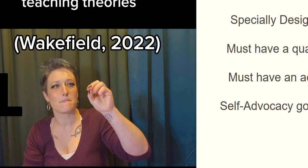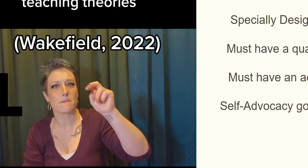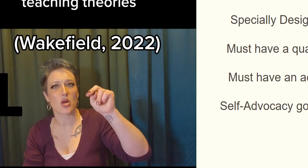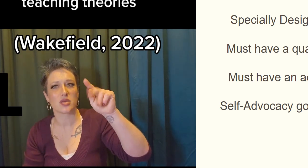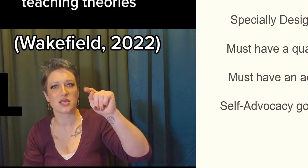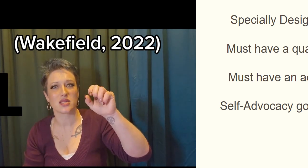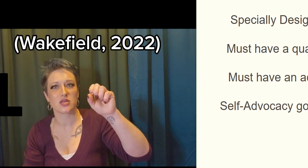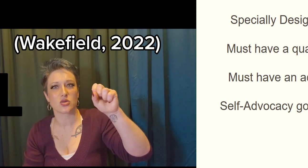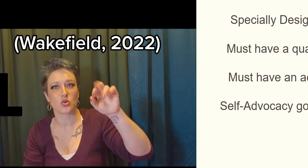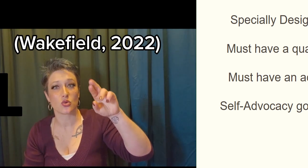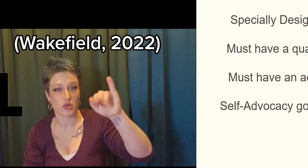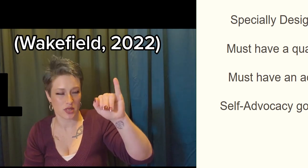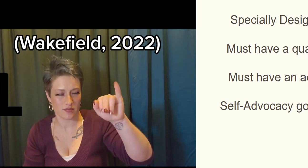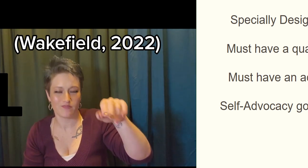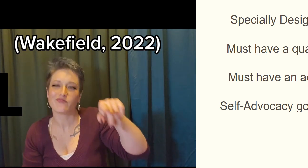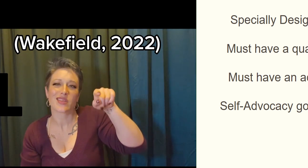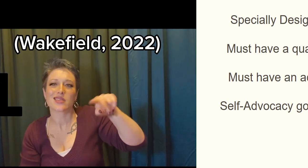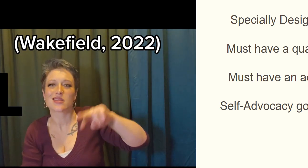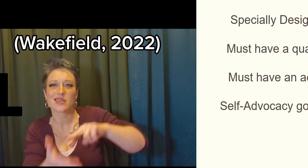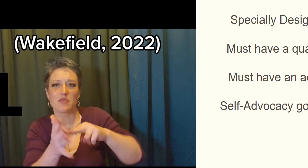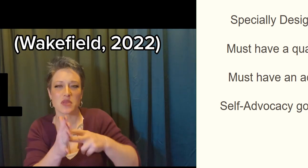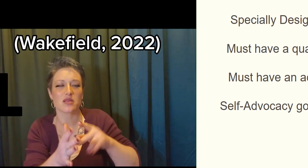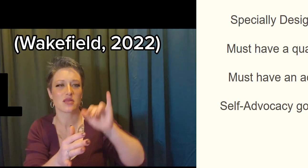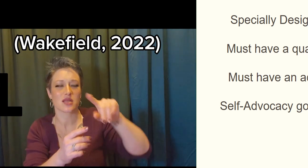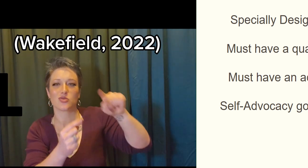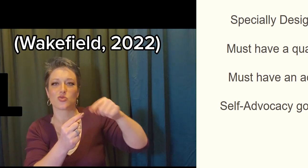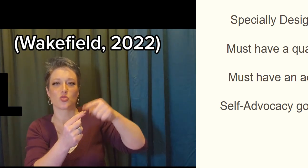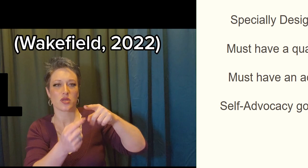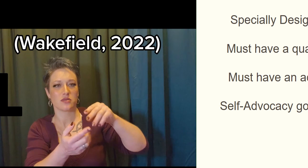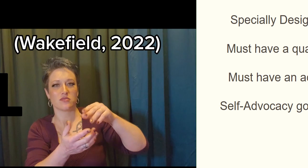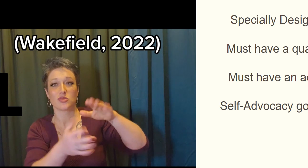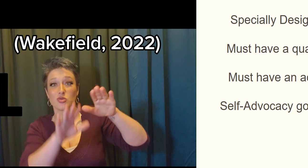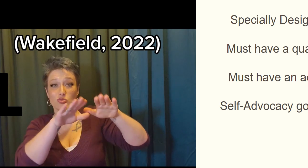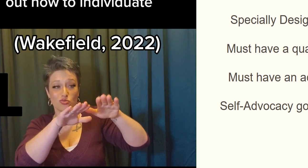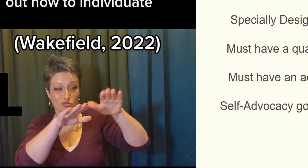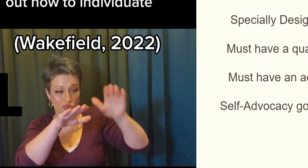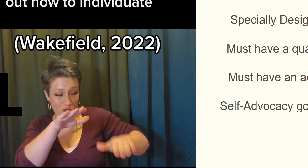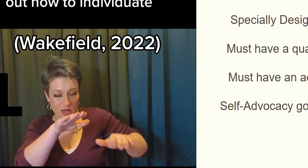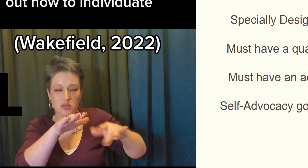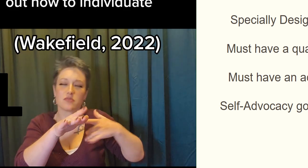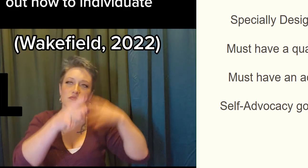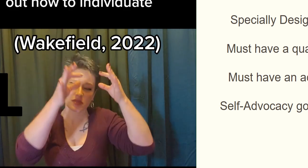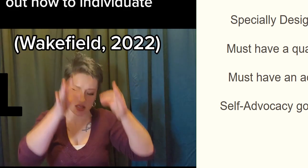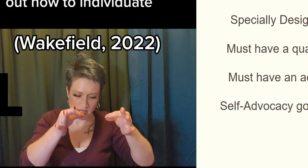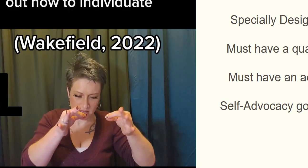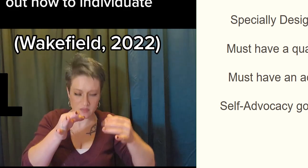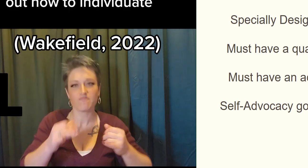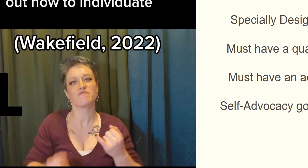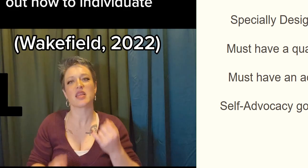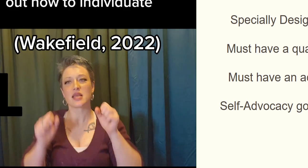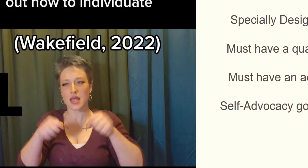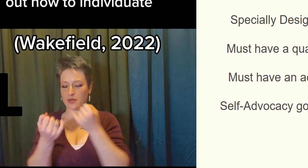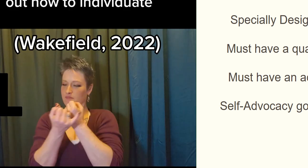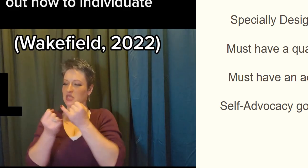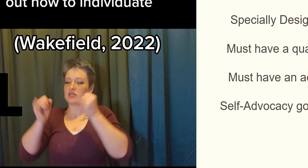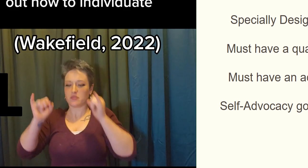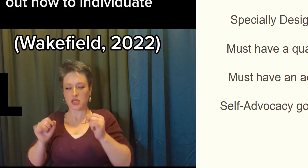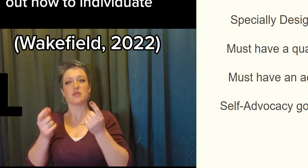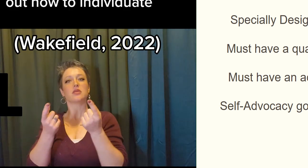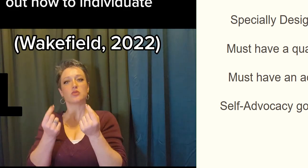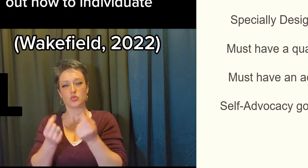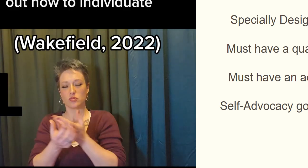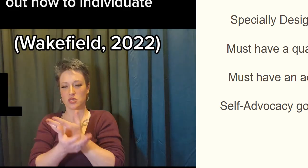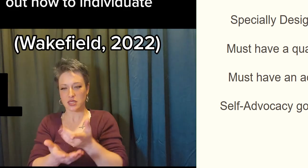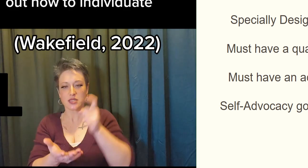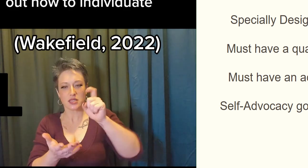theories like in Montessori. And their word for it, their explanation, means that when children have figured out how